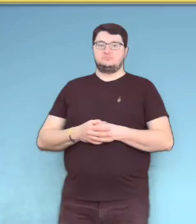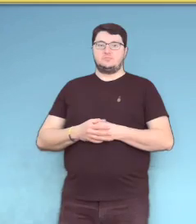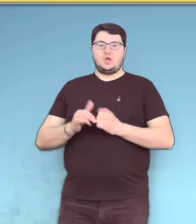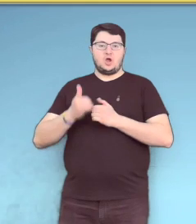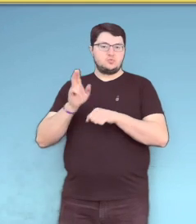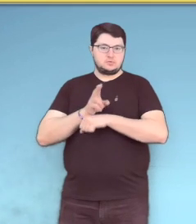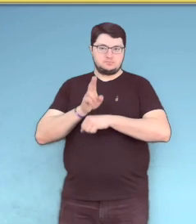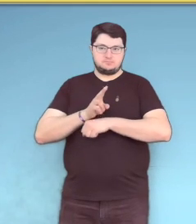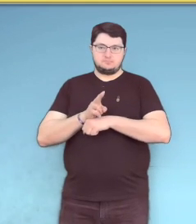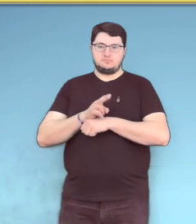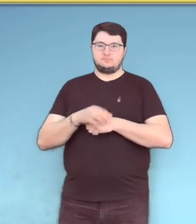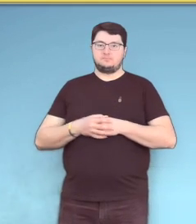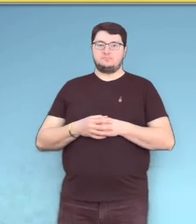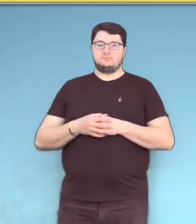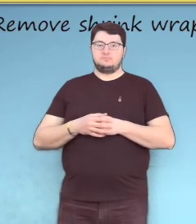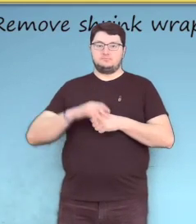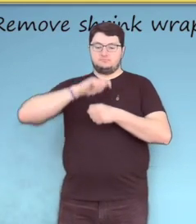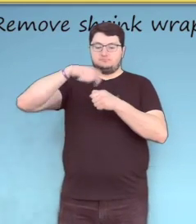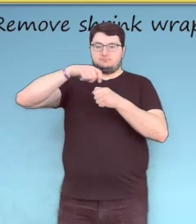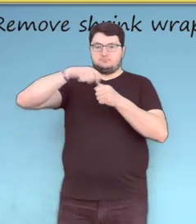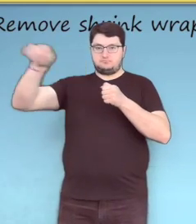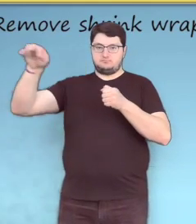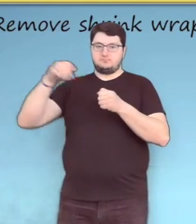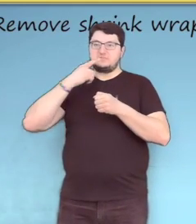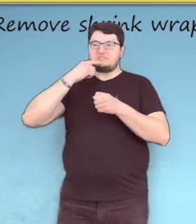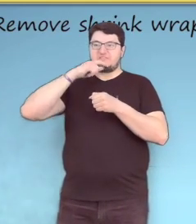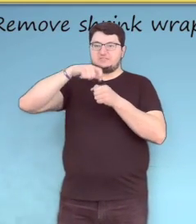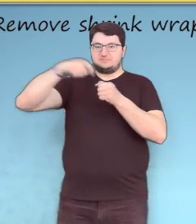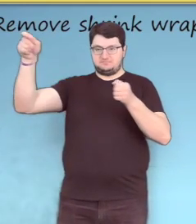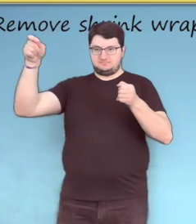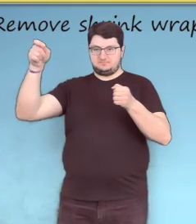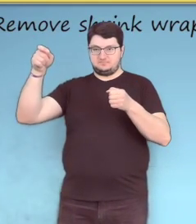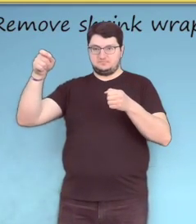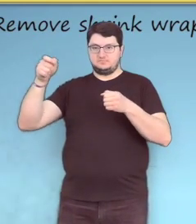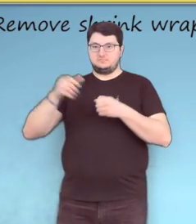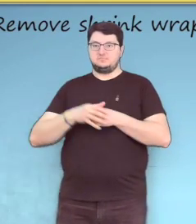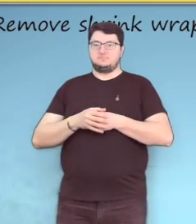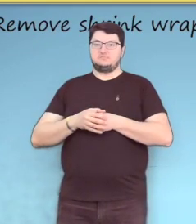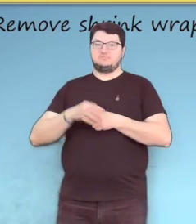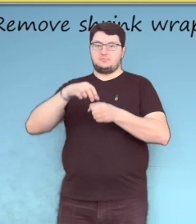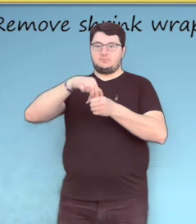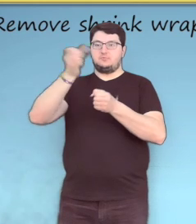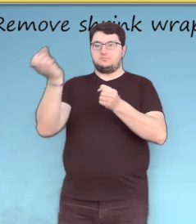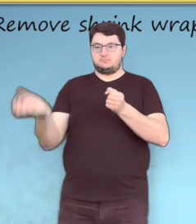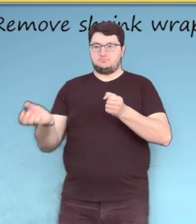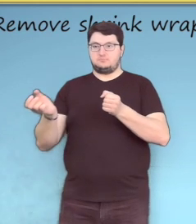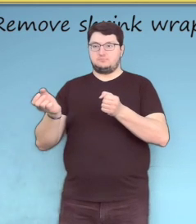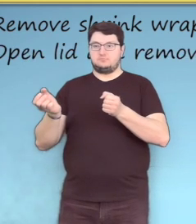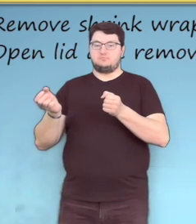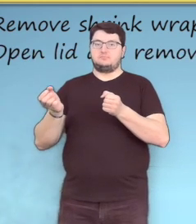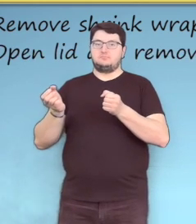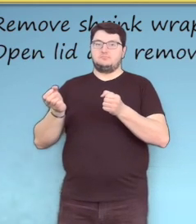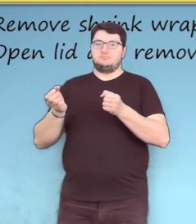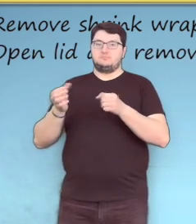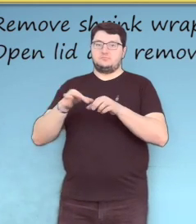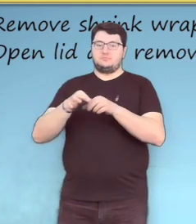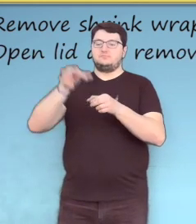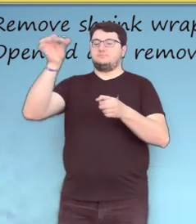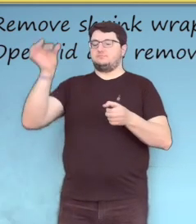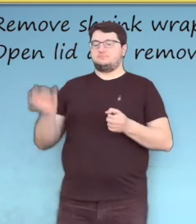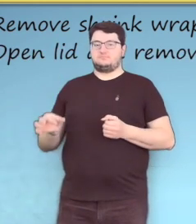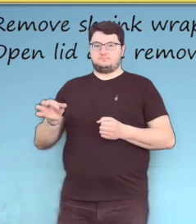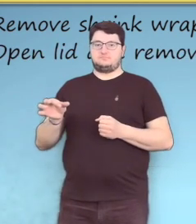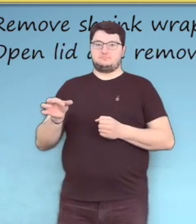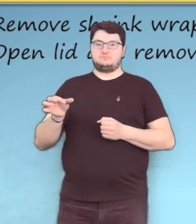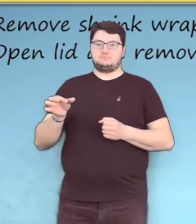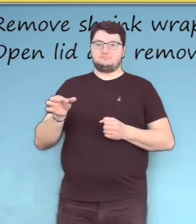When using Faximi, remove the shrink wrap by pulling on the red strip. Open the lid and remove the